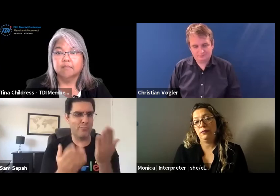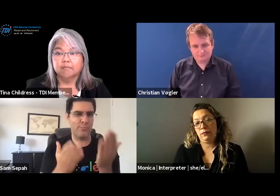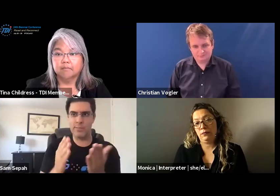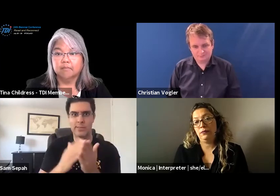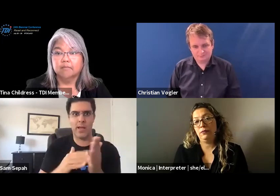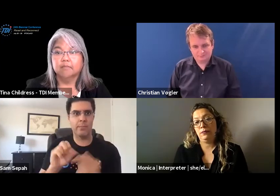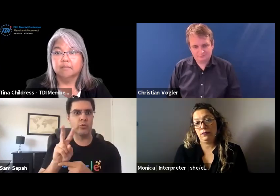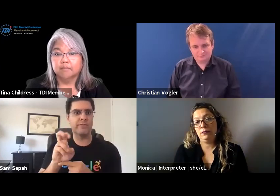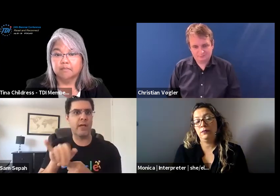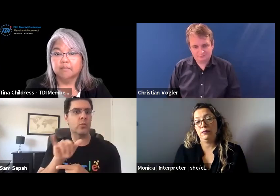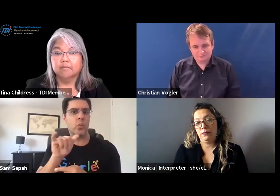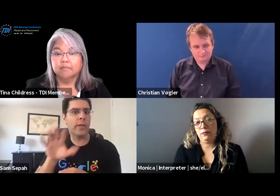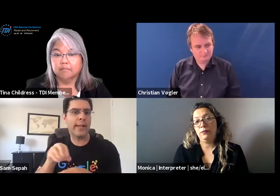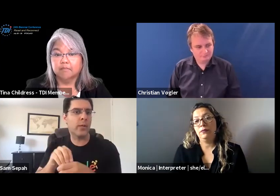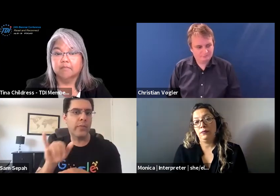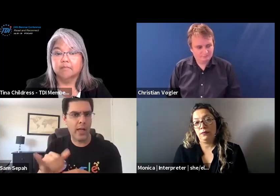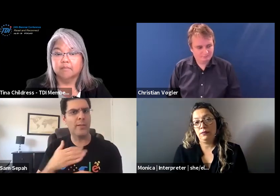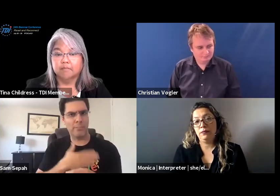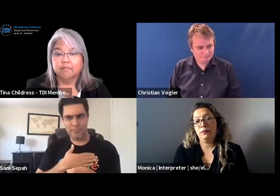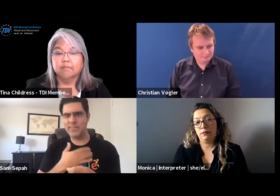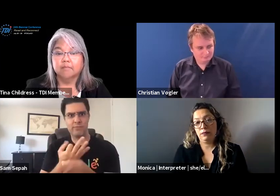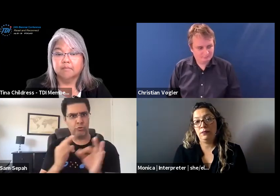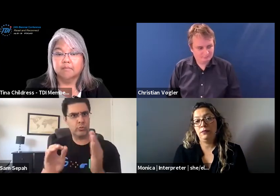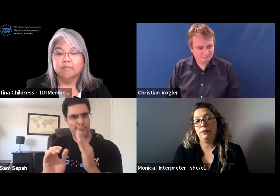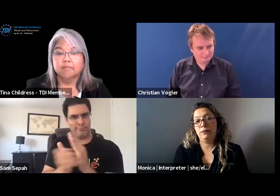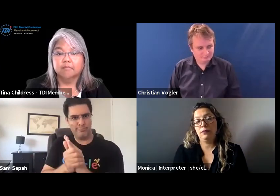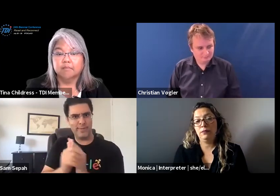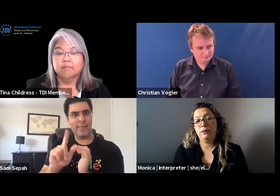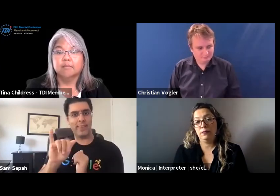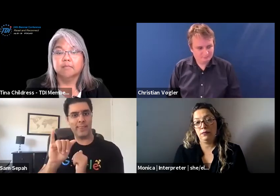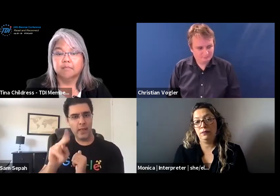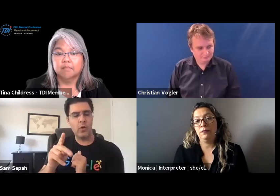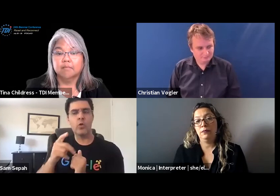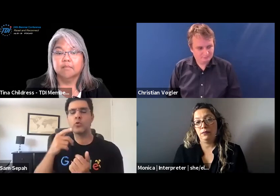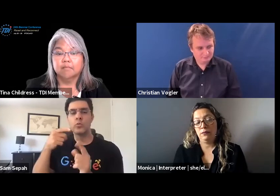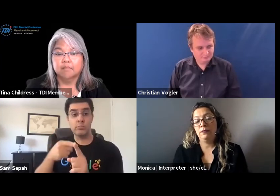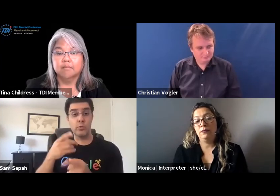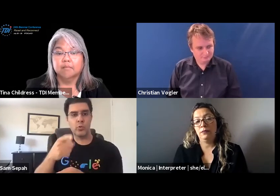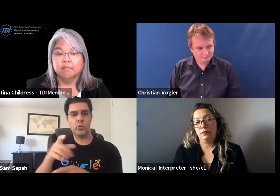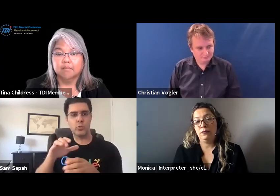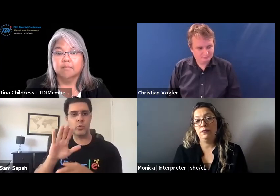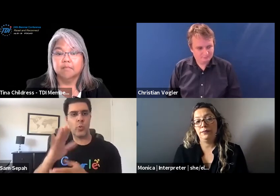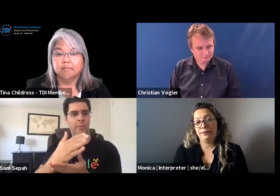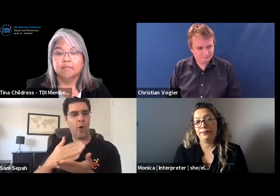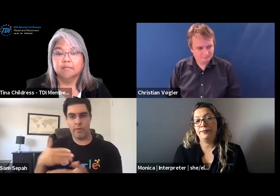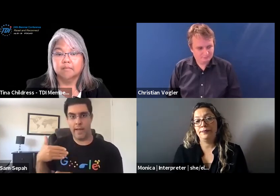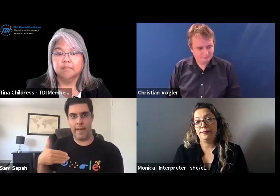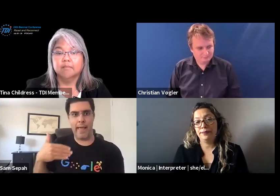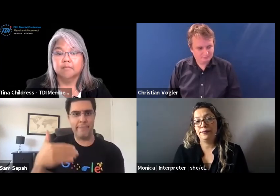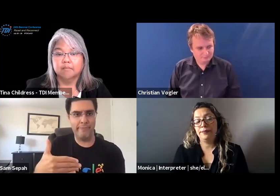and have an attachment file. Maybe a survey won't include that. Please include that attachment into the link, and then you can do your